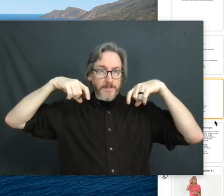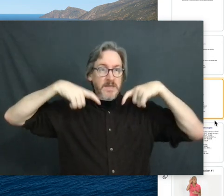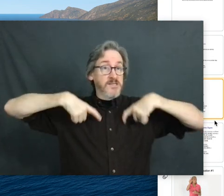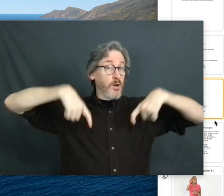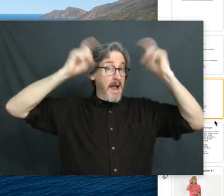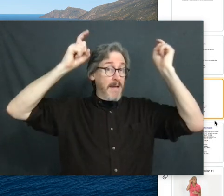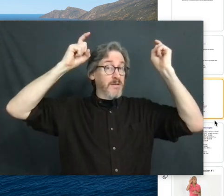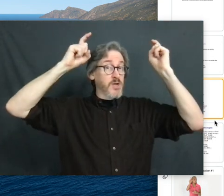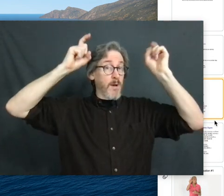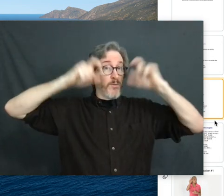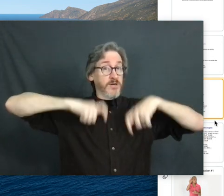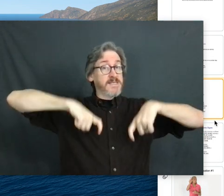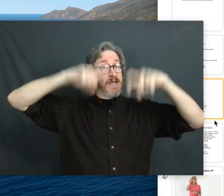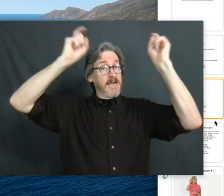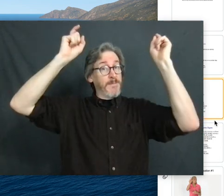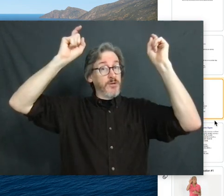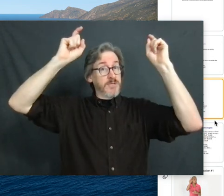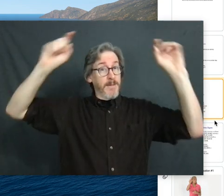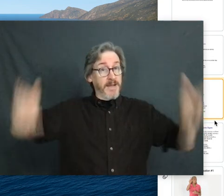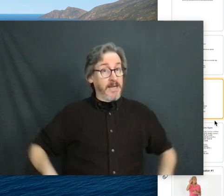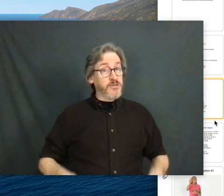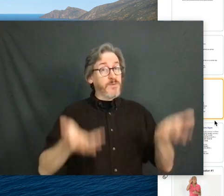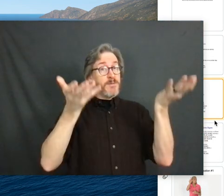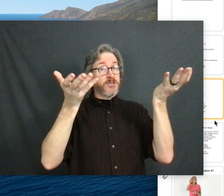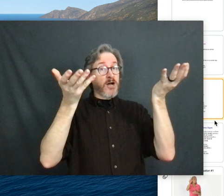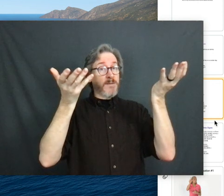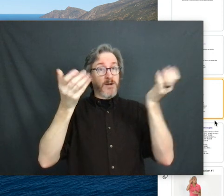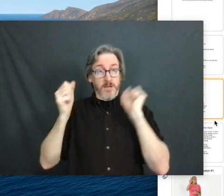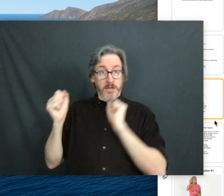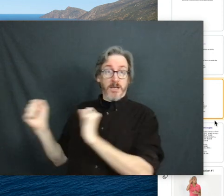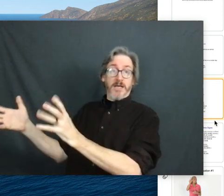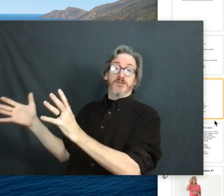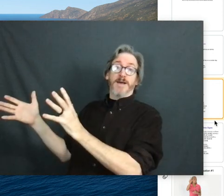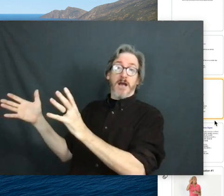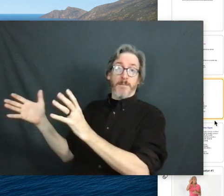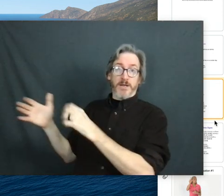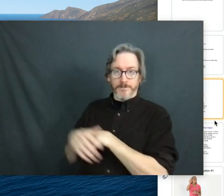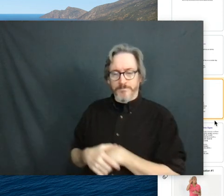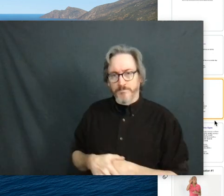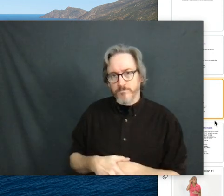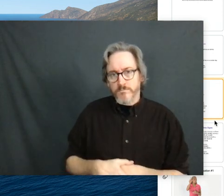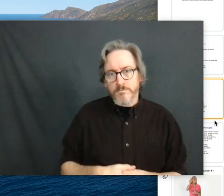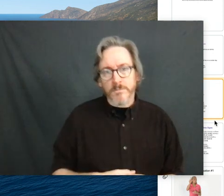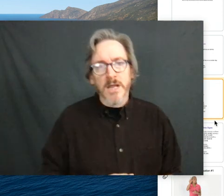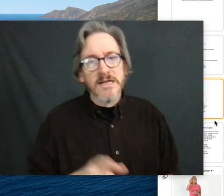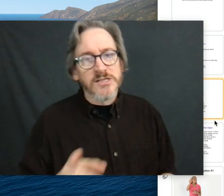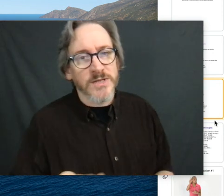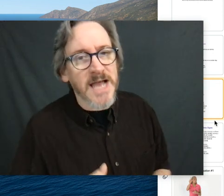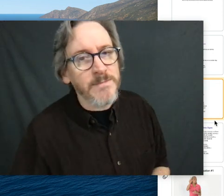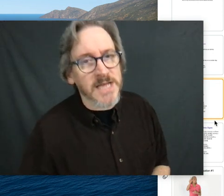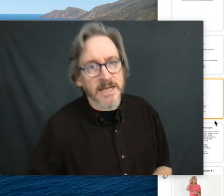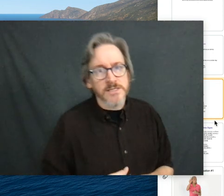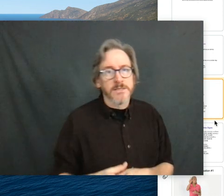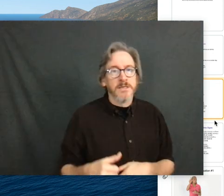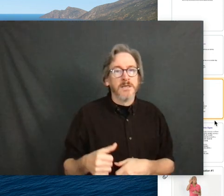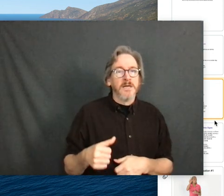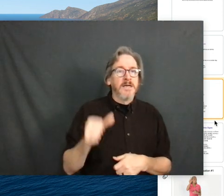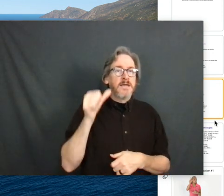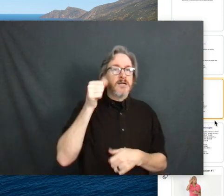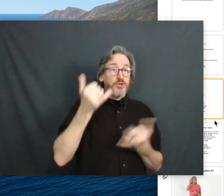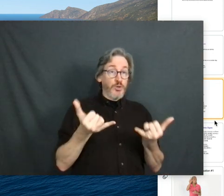comment, right? So eyebrows go up when you're setting up a new topic. Here's what I'm going to talk about. Here's my comment. So the time